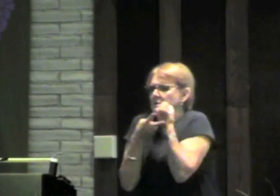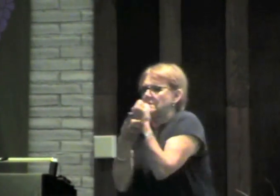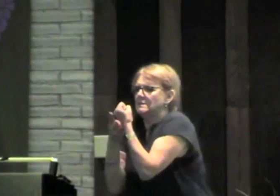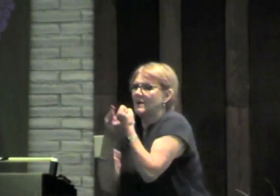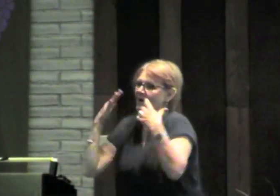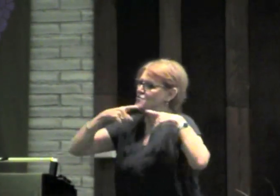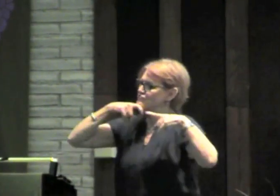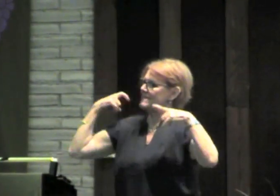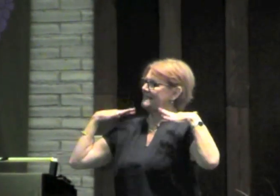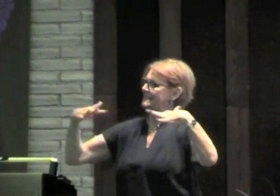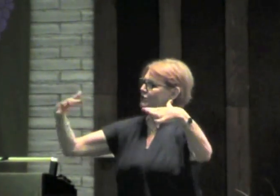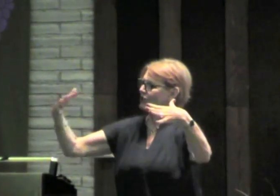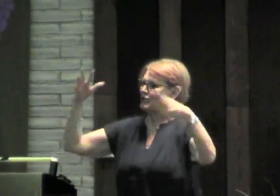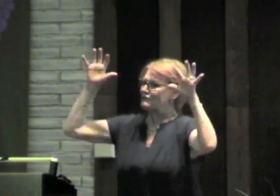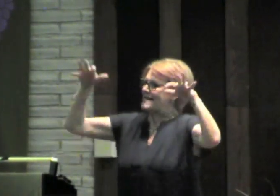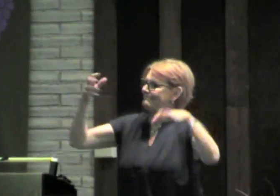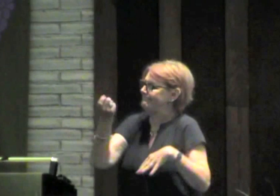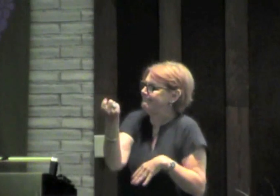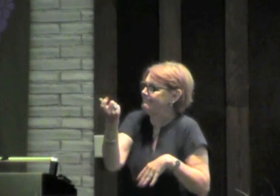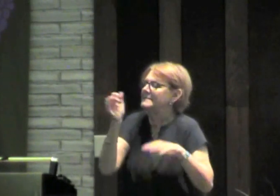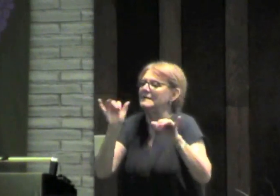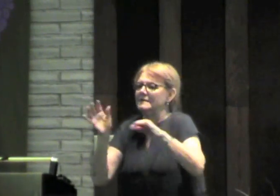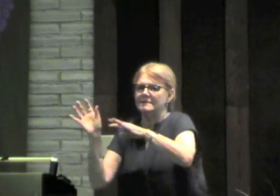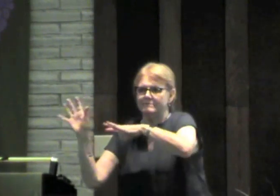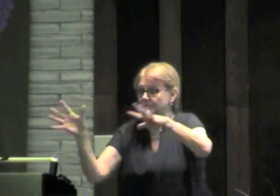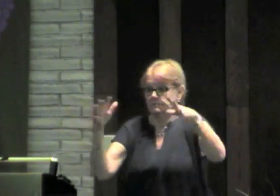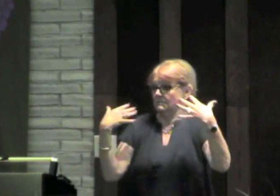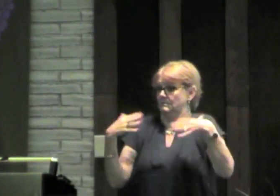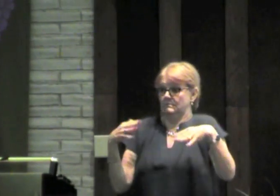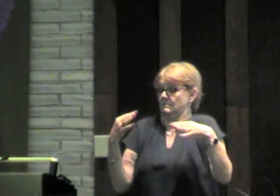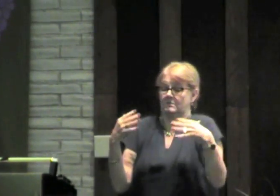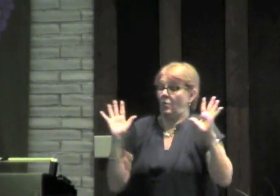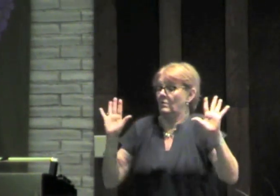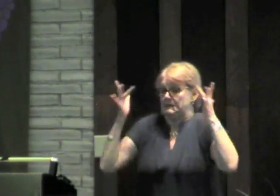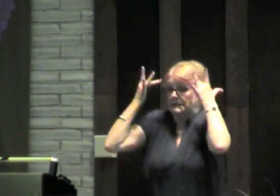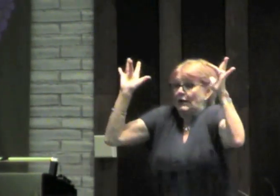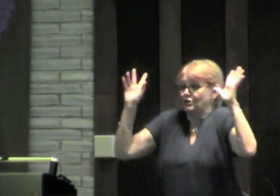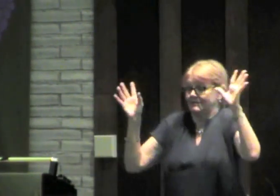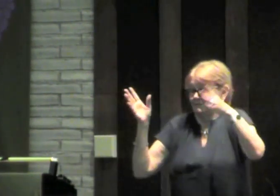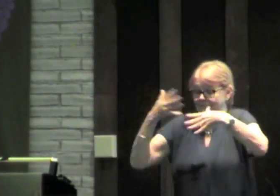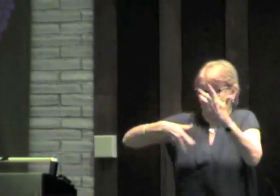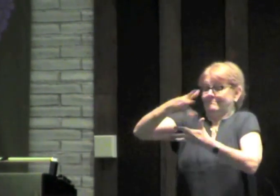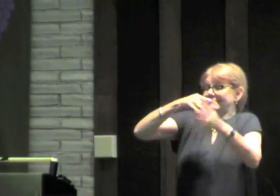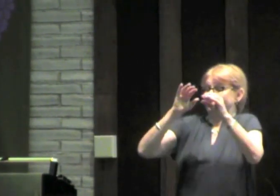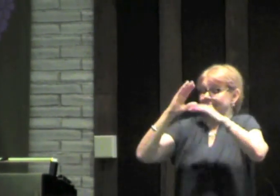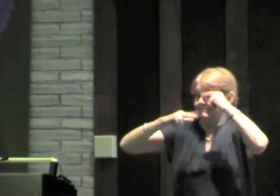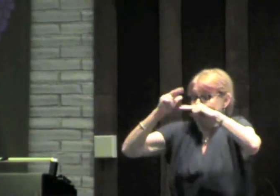aqueduct, because it's in a very arid land. It doesn't rain much at all. So it's